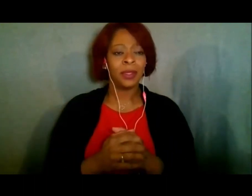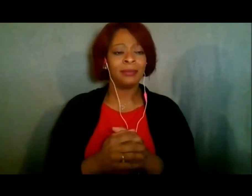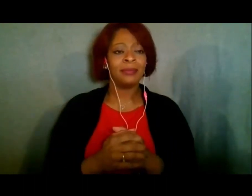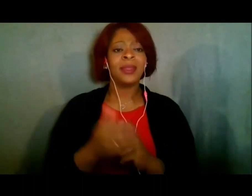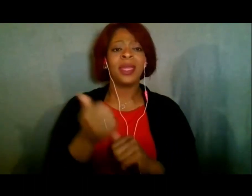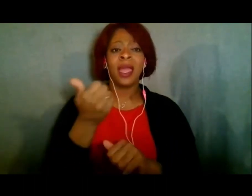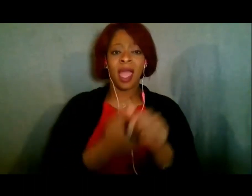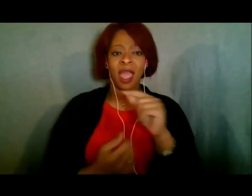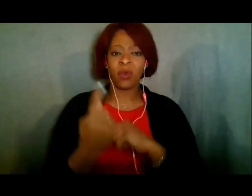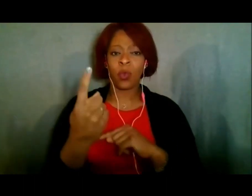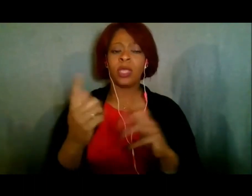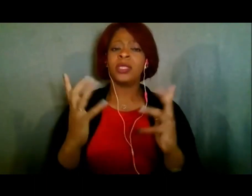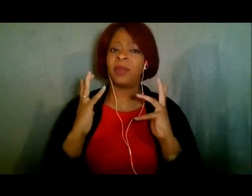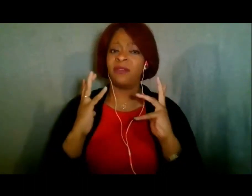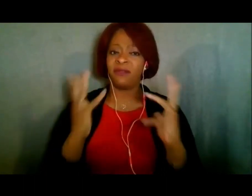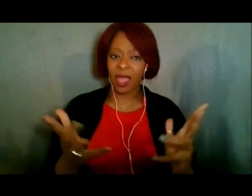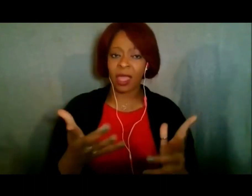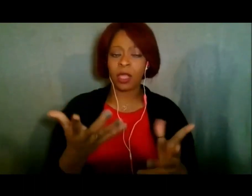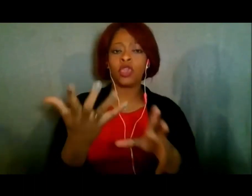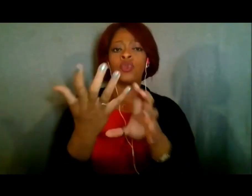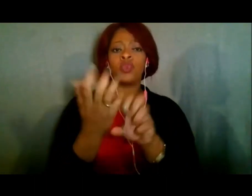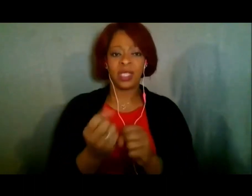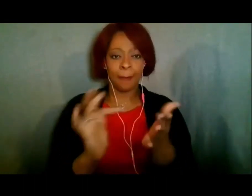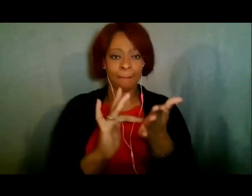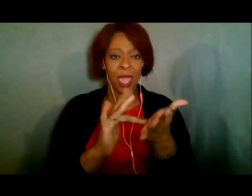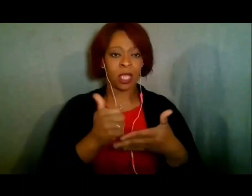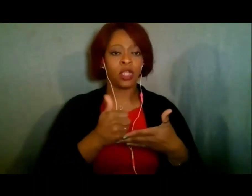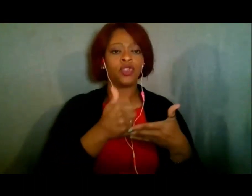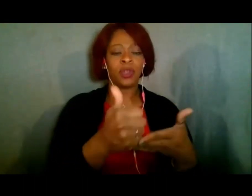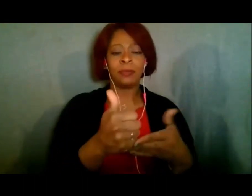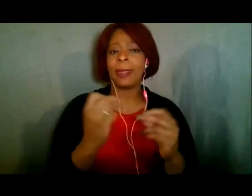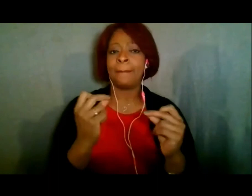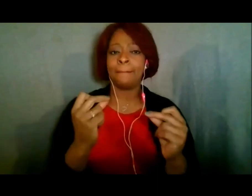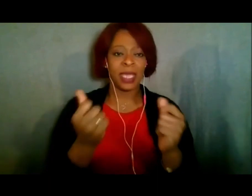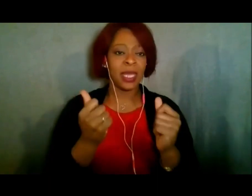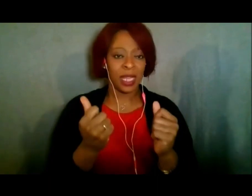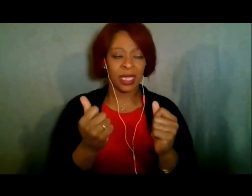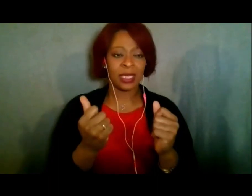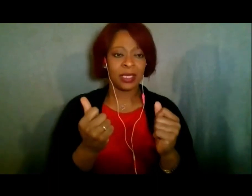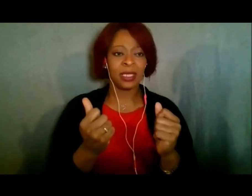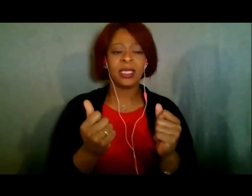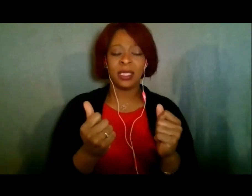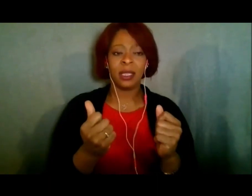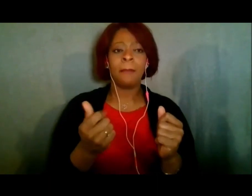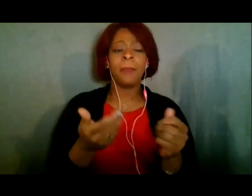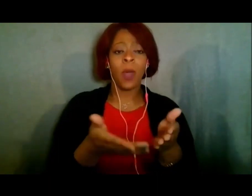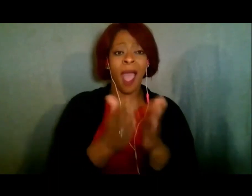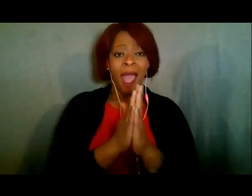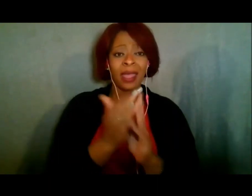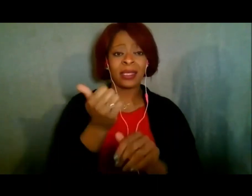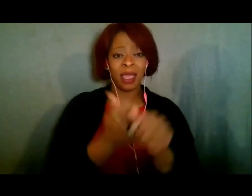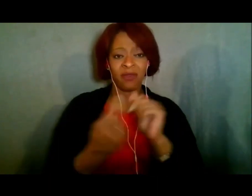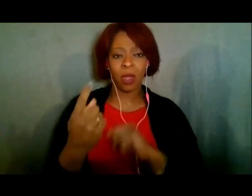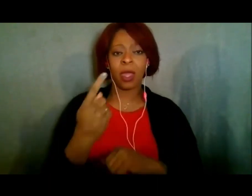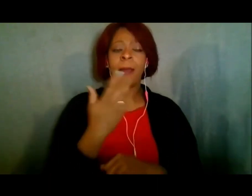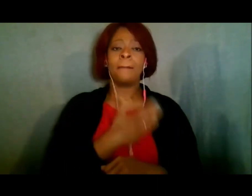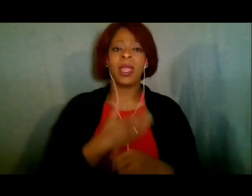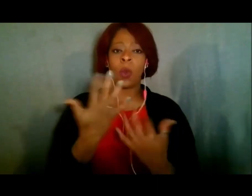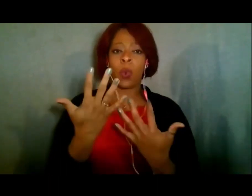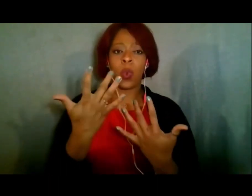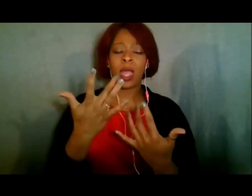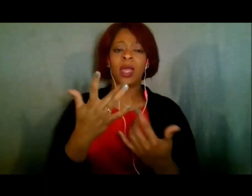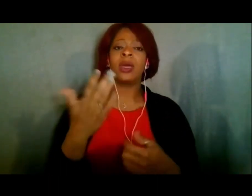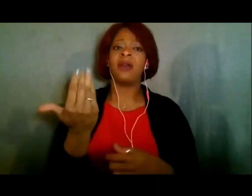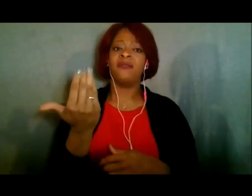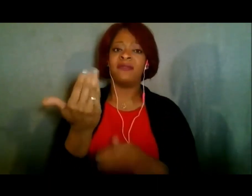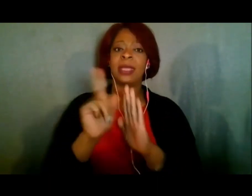Everyone has done fine because they've received medical treatment immediately, but we're asking that everyone waits a whole